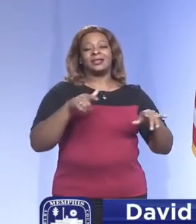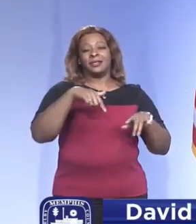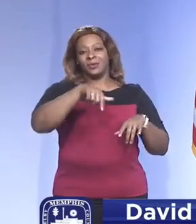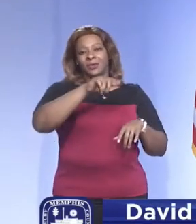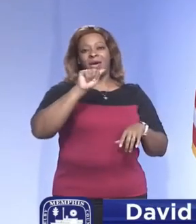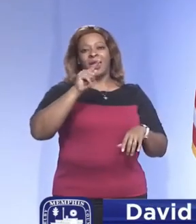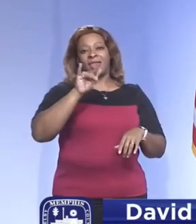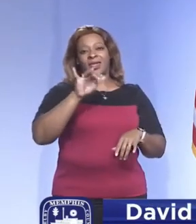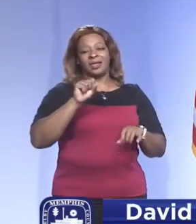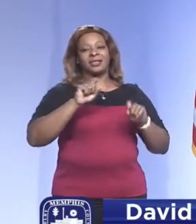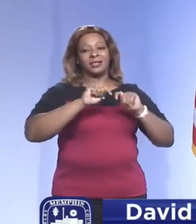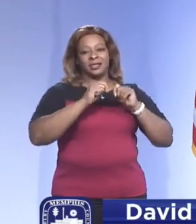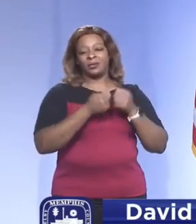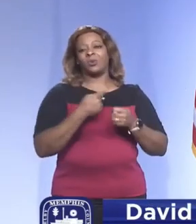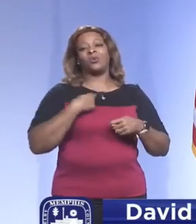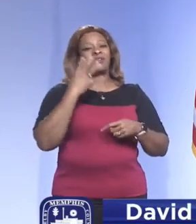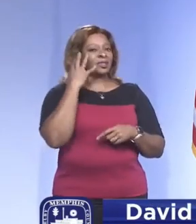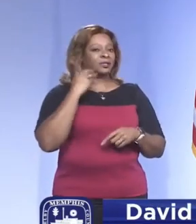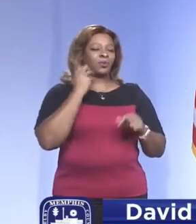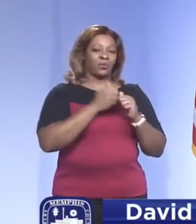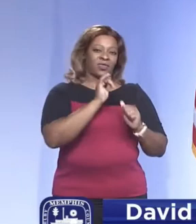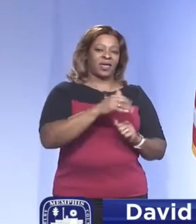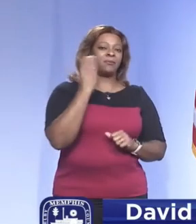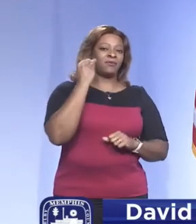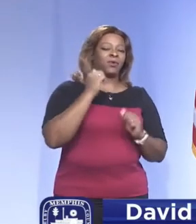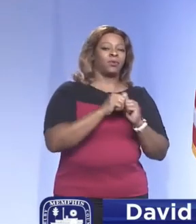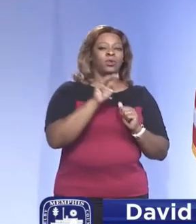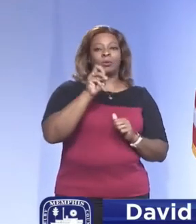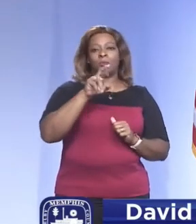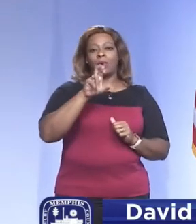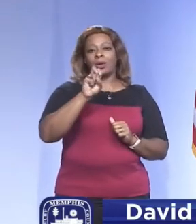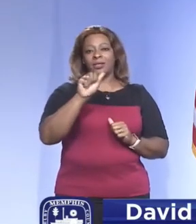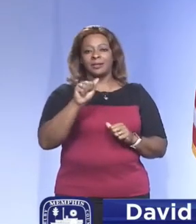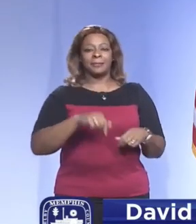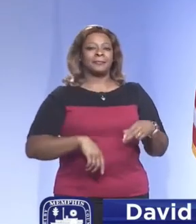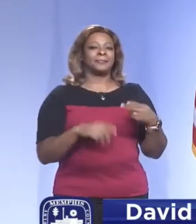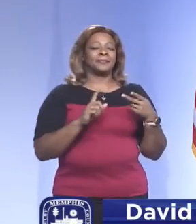teams. So we've dealt with this before with MRSA, with